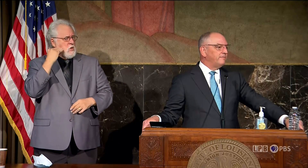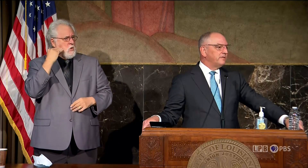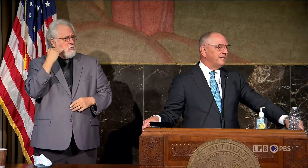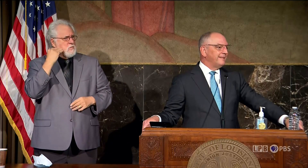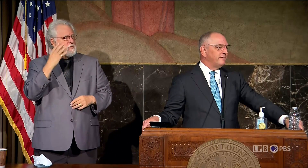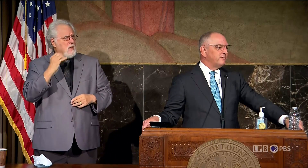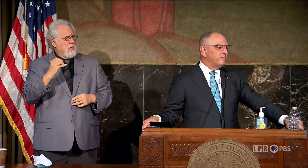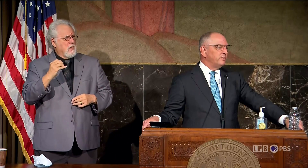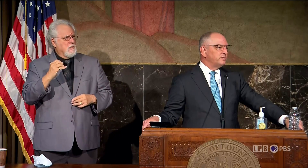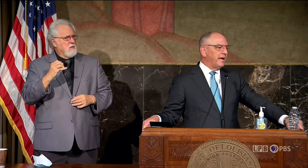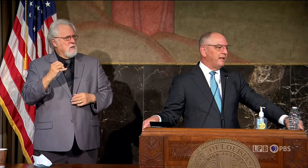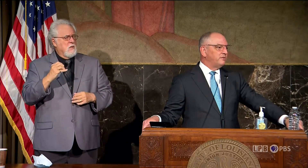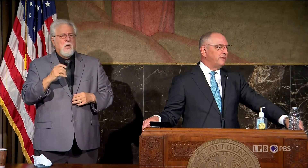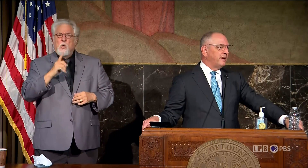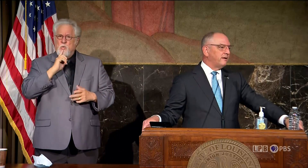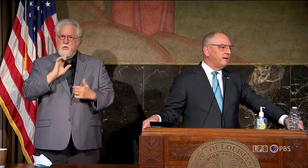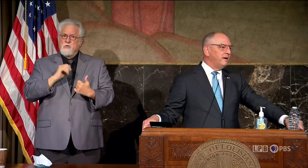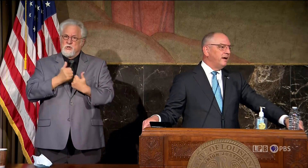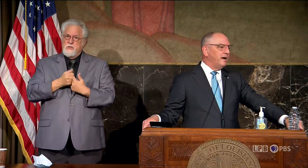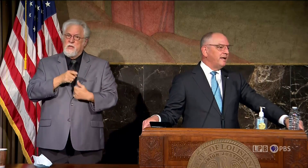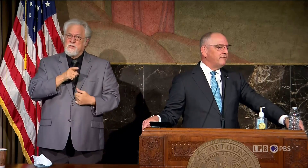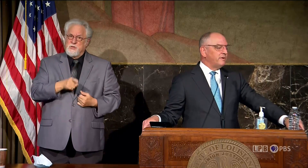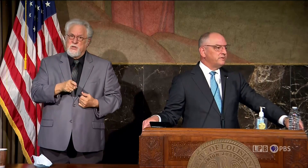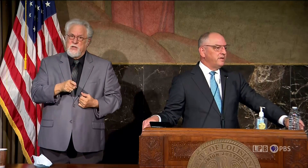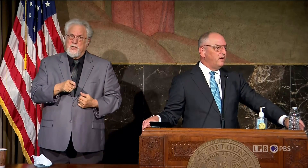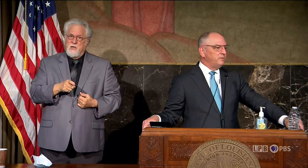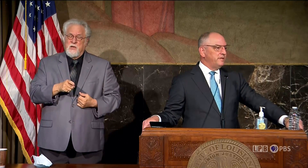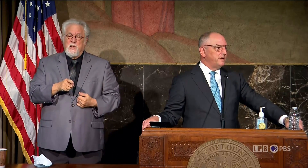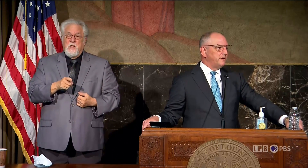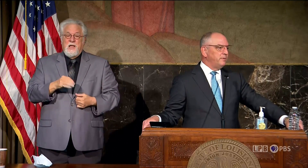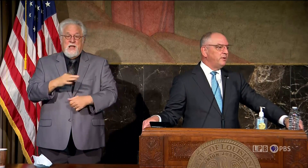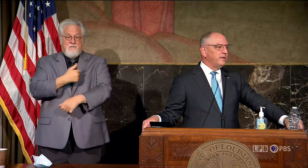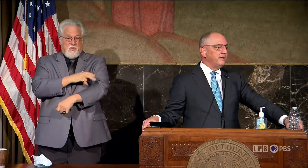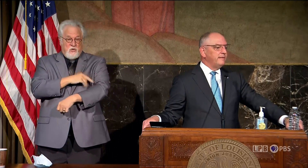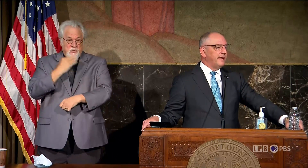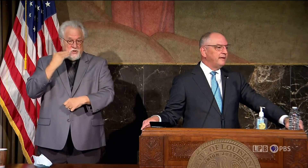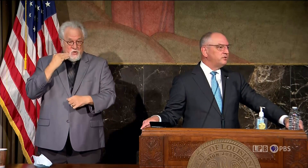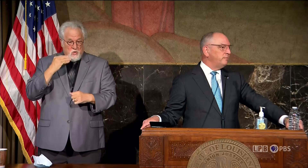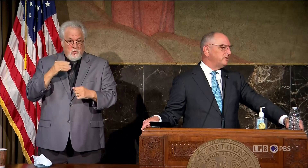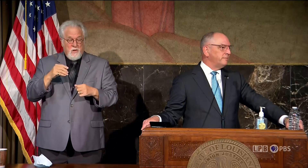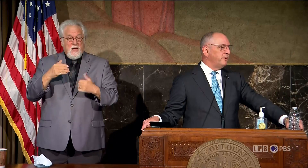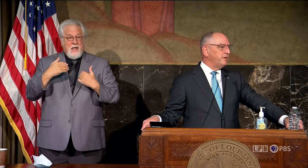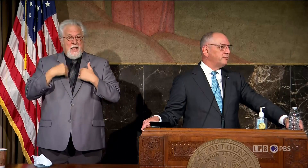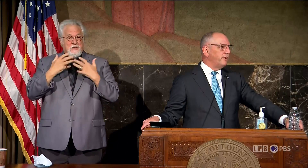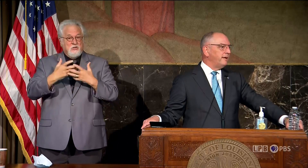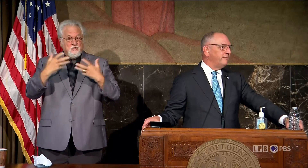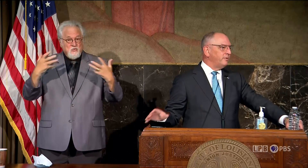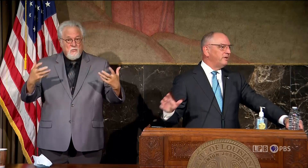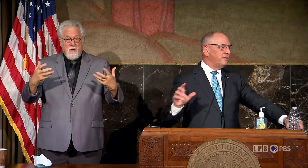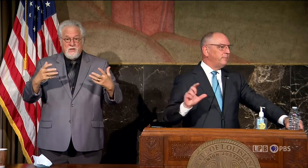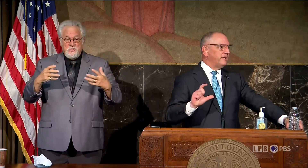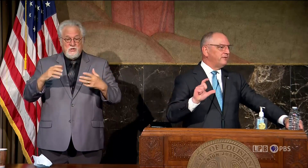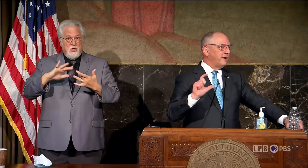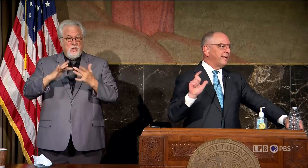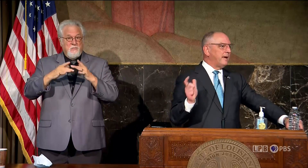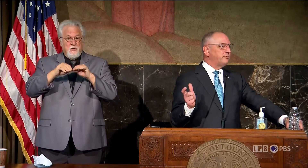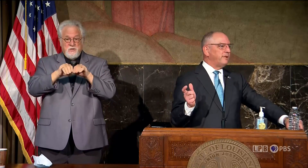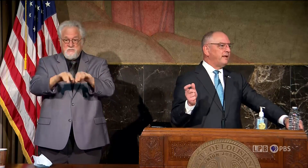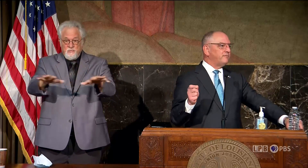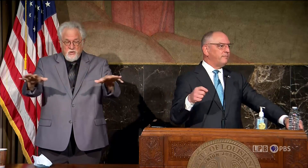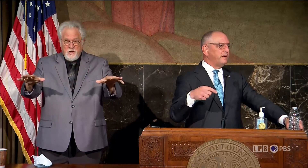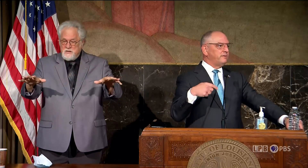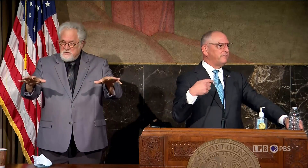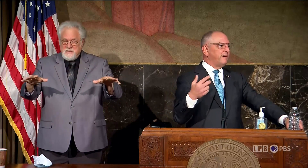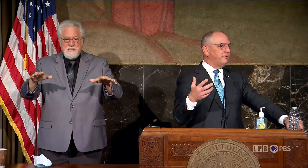and obviously there's a real challenge there. If the nursing home is in a community that has too much community spread, and you typically try to capture